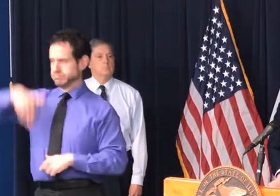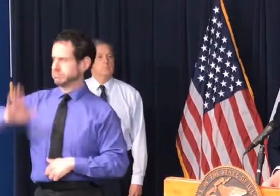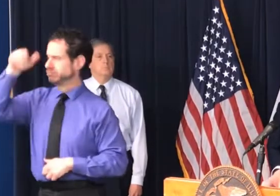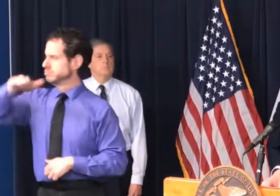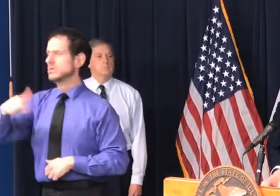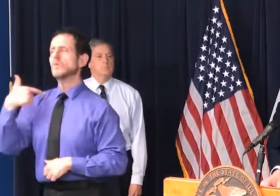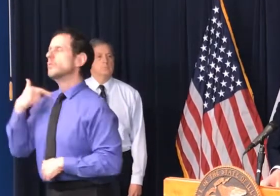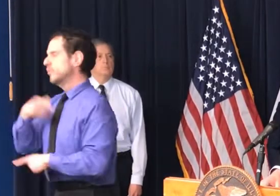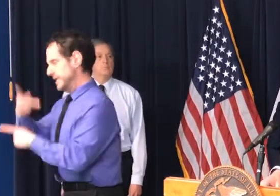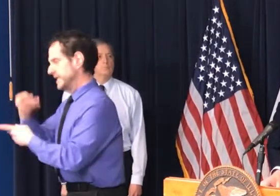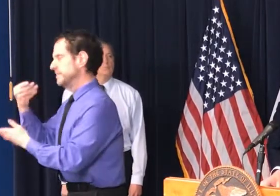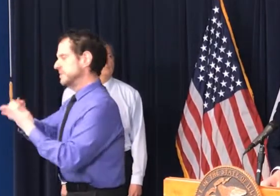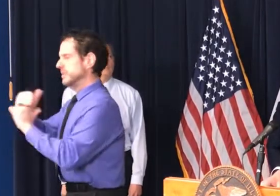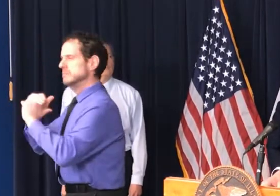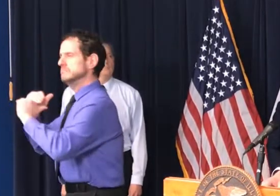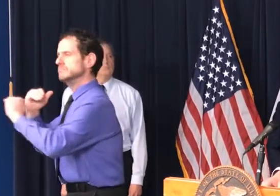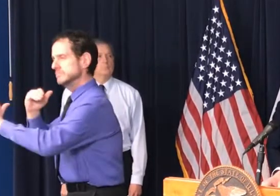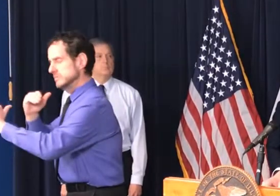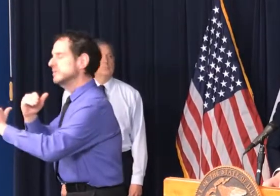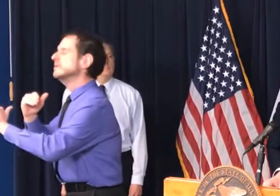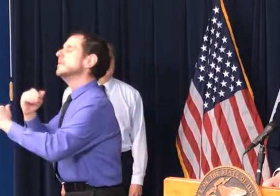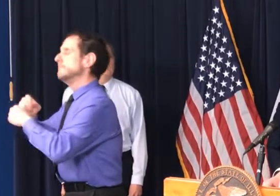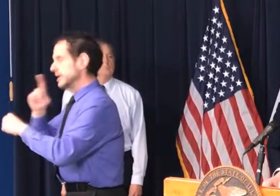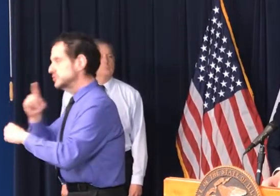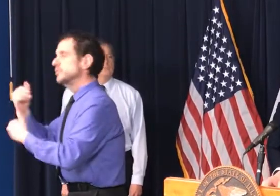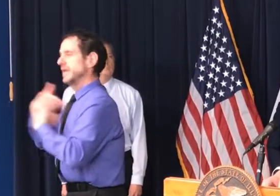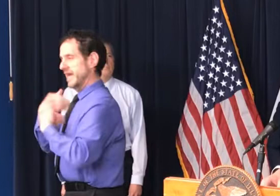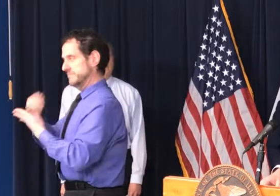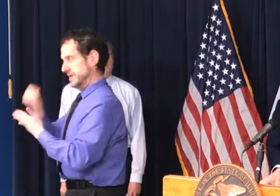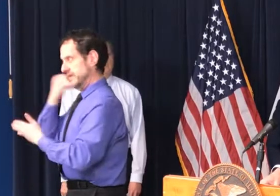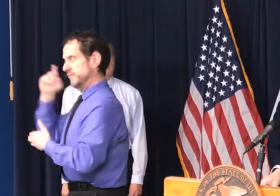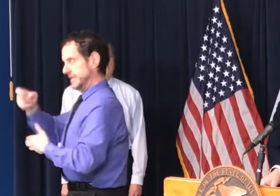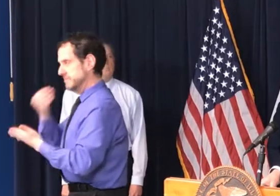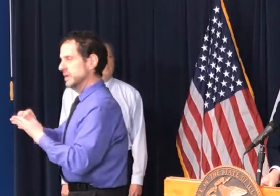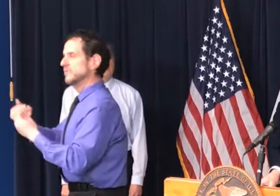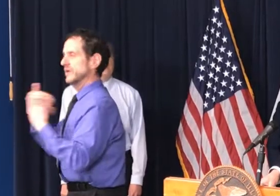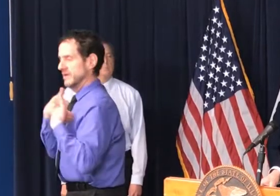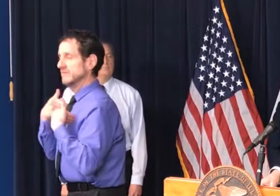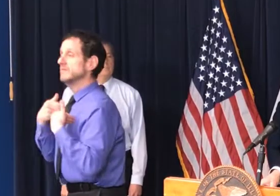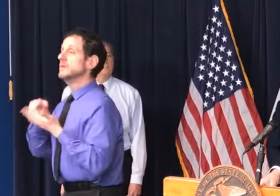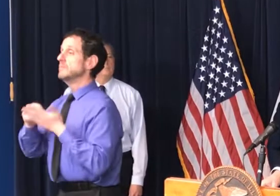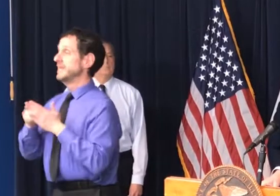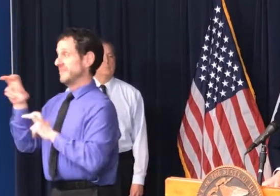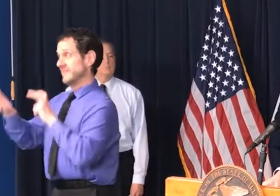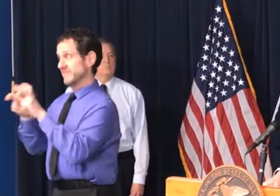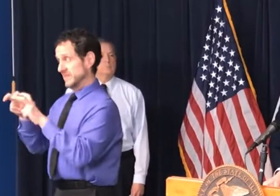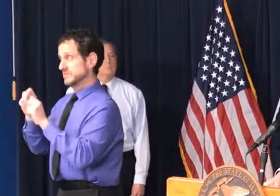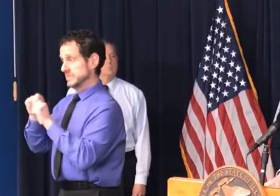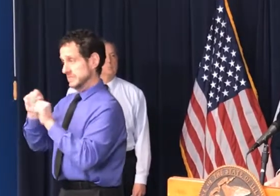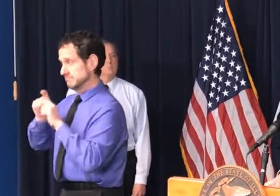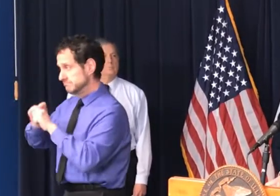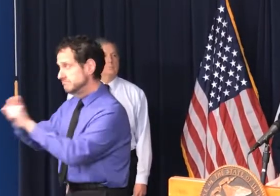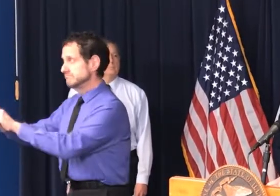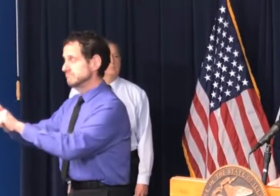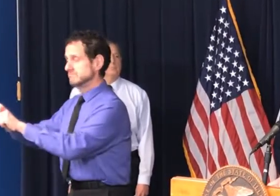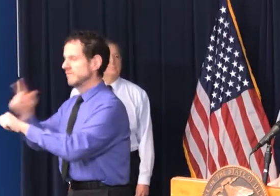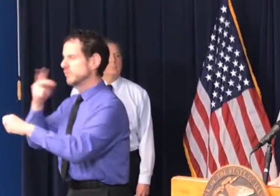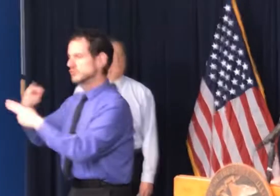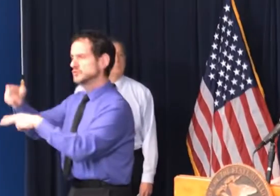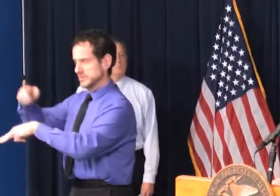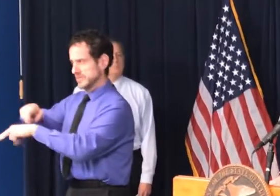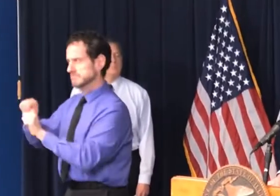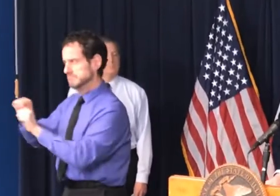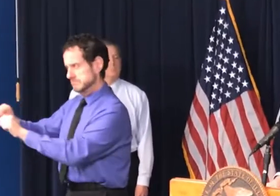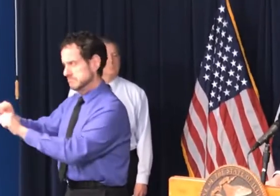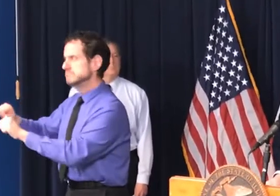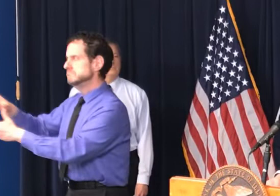capital, and maintain liquidity in our state portfolio. This includes reducing the average length of our investments. For our